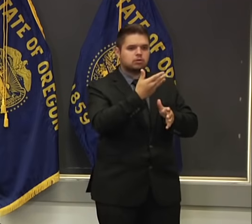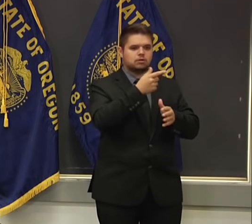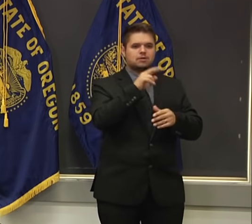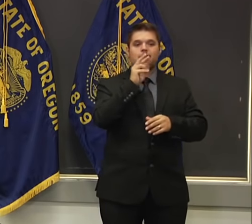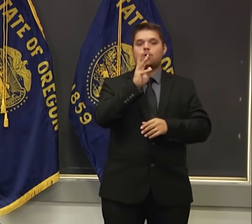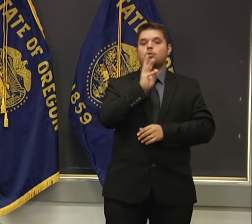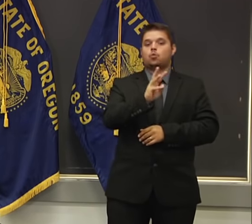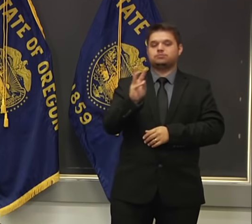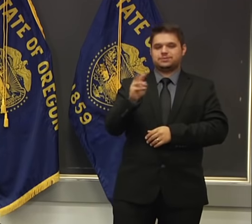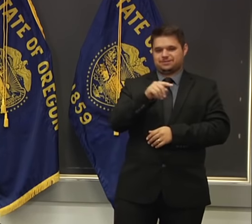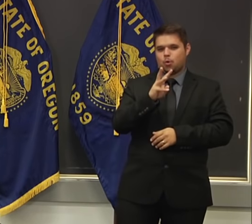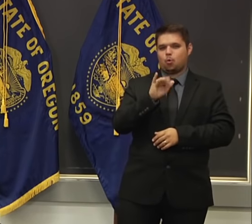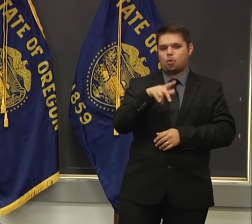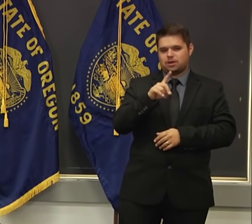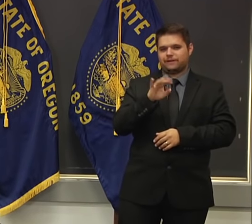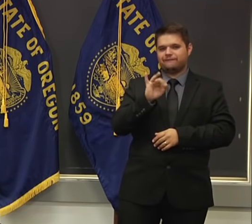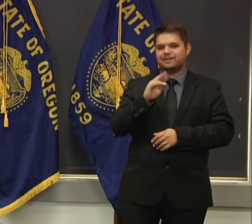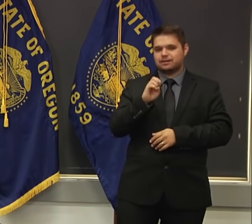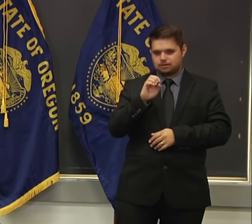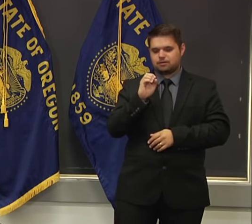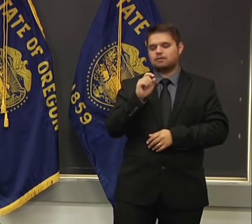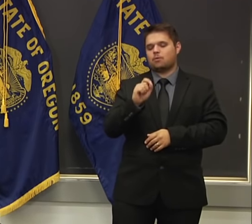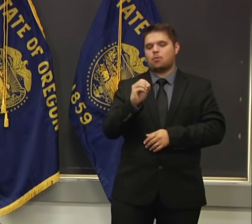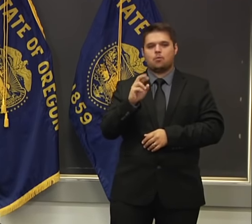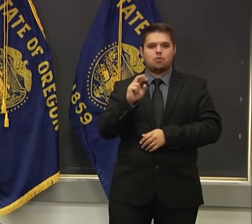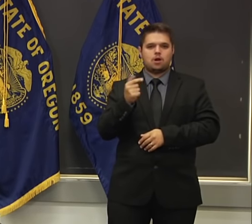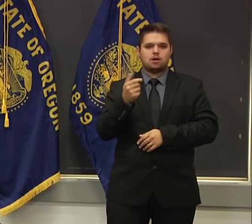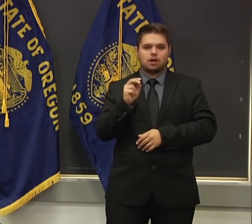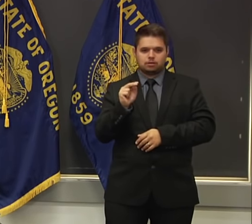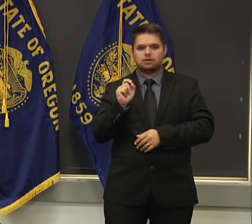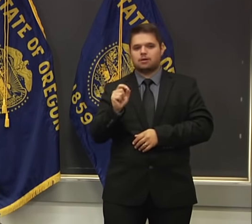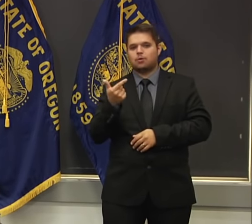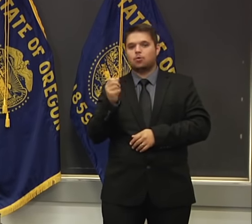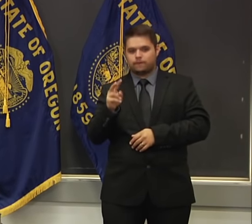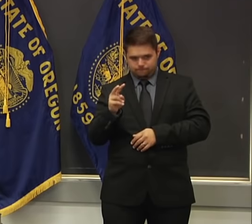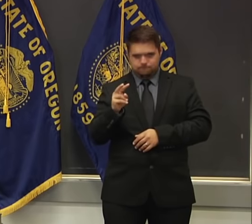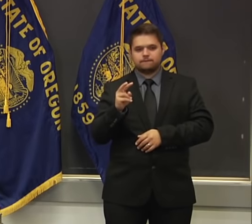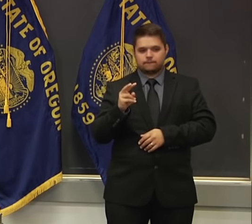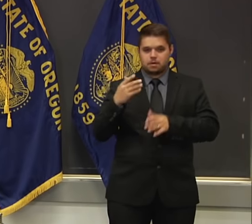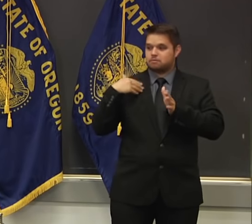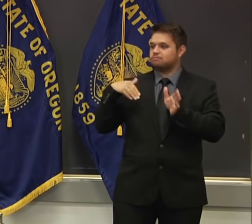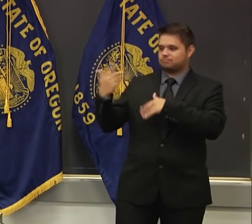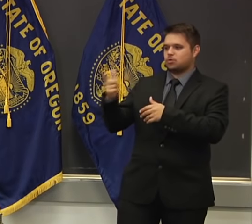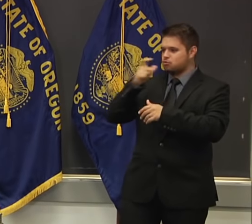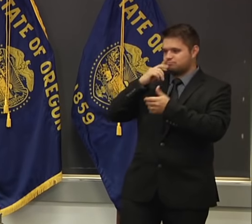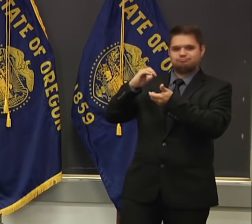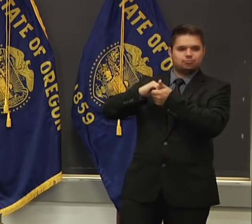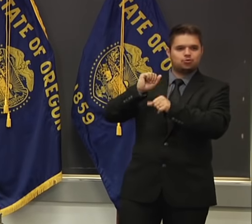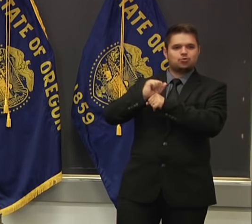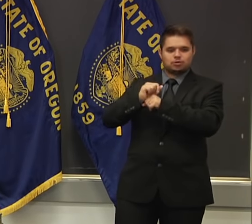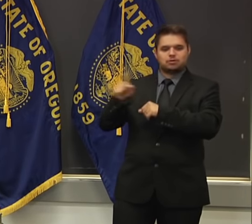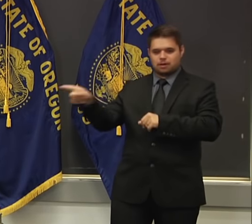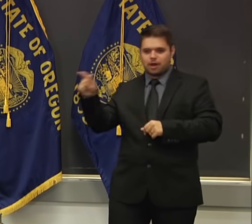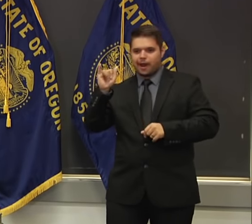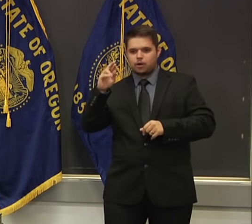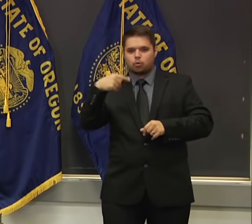wildfire.oregon.gov. I want to turn it over now to my colleague from the Department of Environmental Quality. If you could introduce